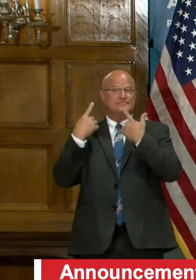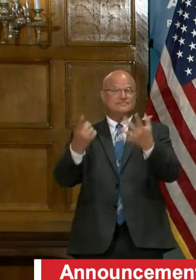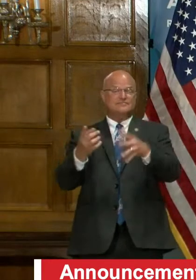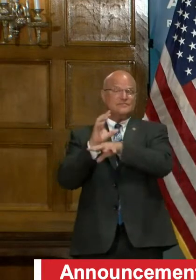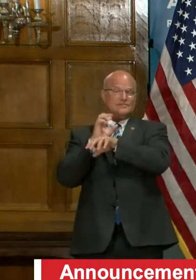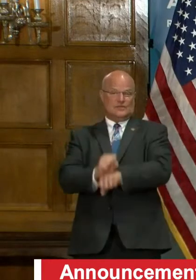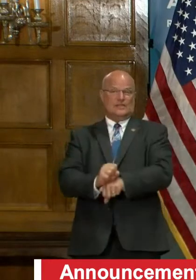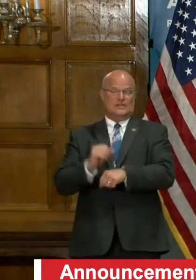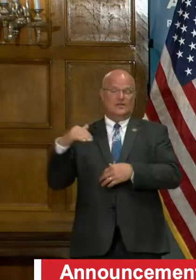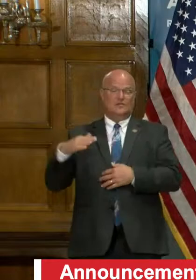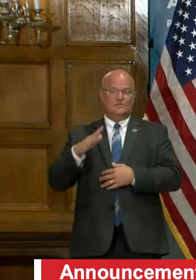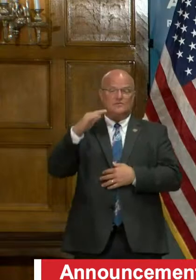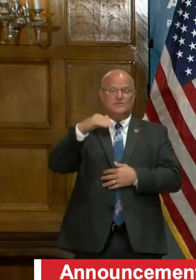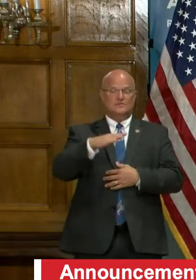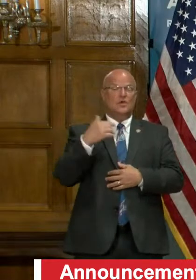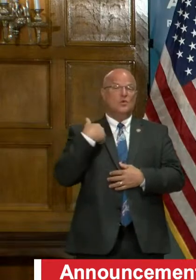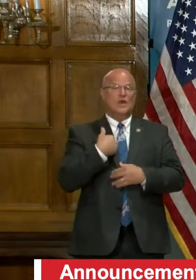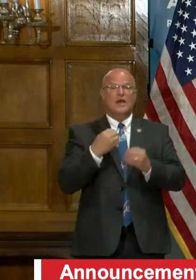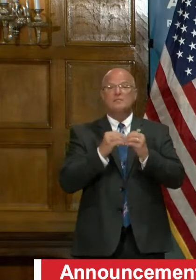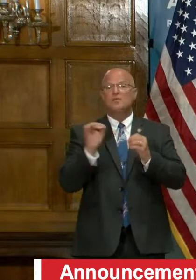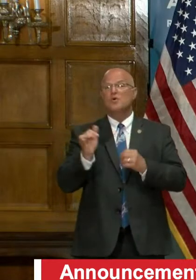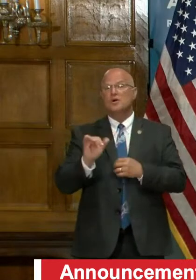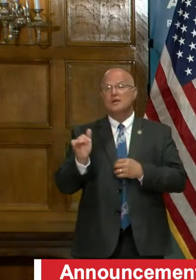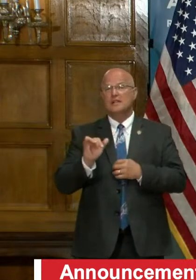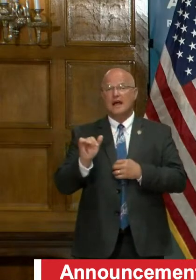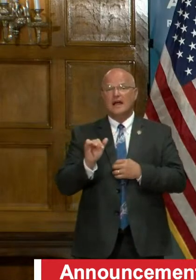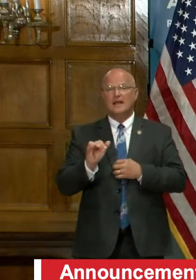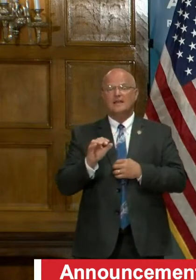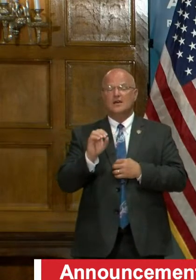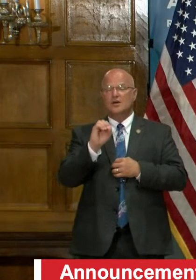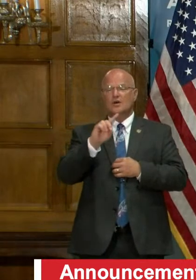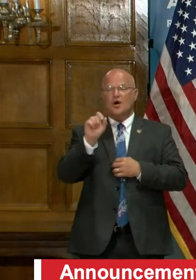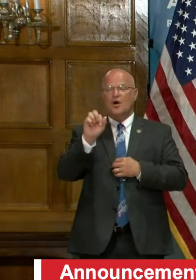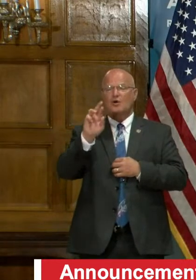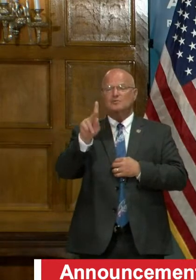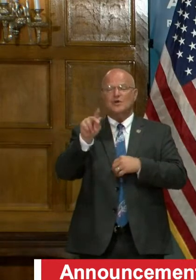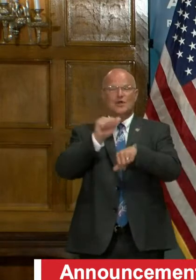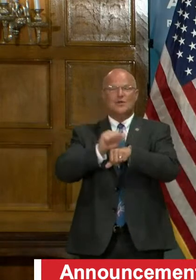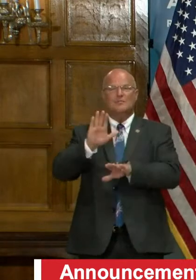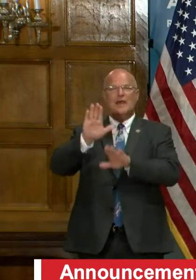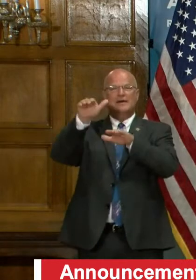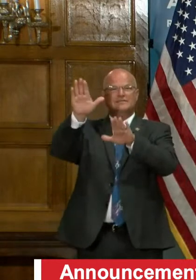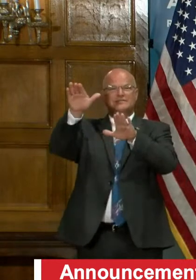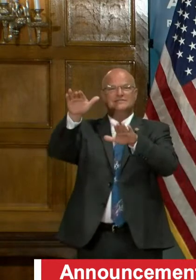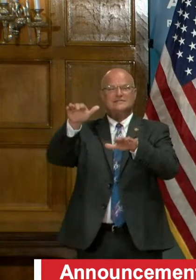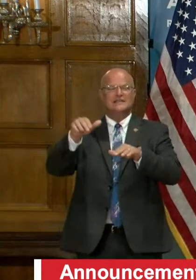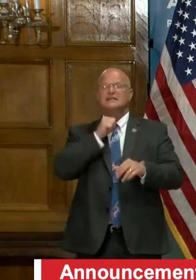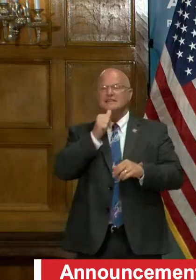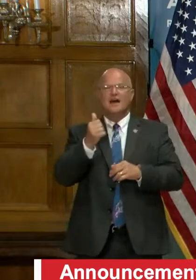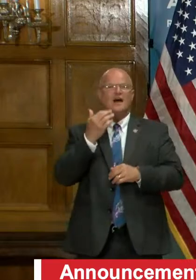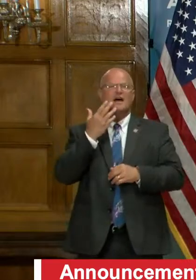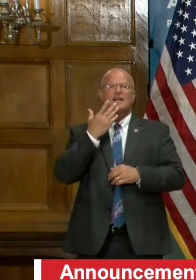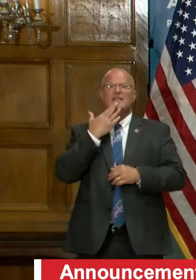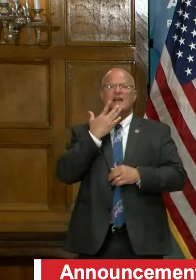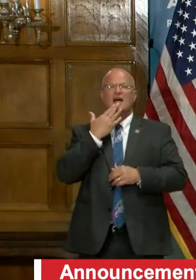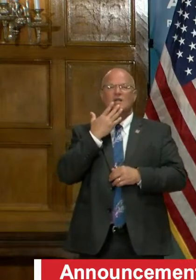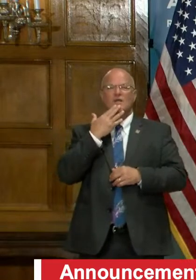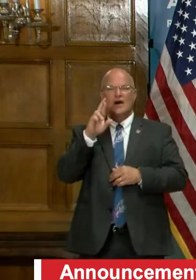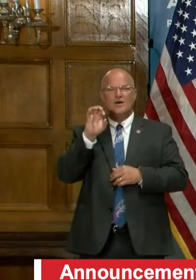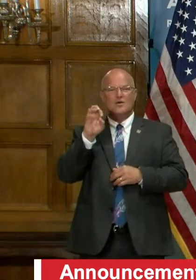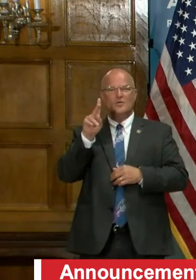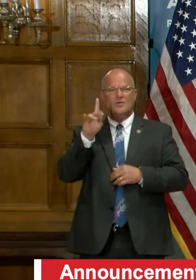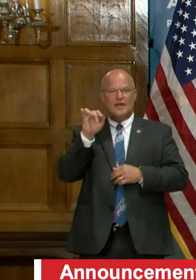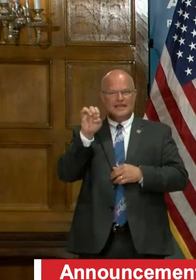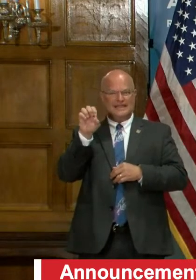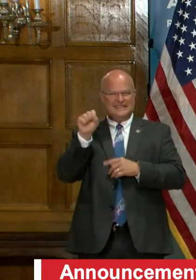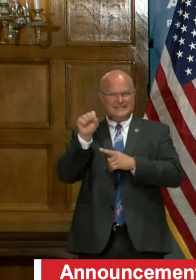line. We have a trend line that is more like the rolling Ozark Hills versus the Colorado Rockies.